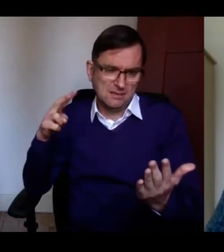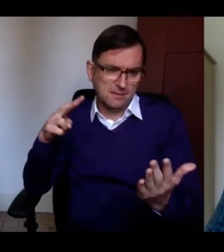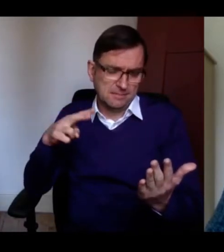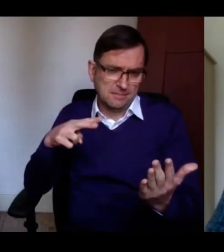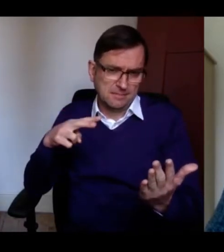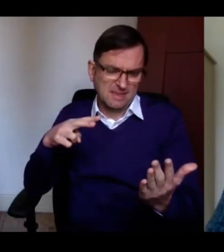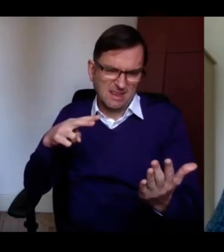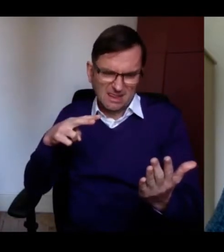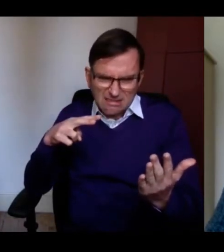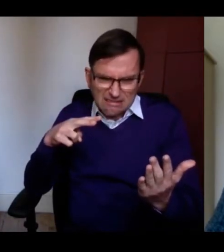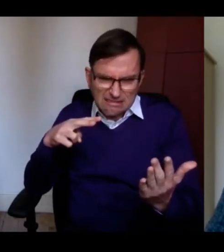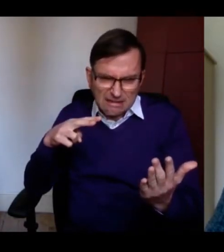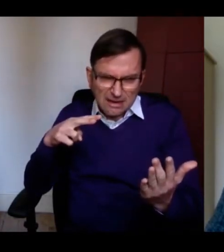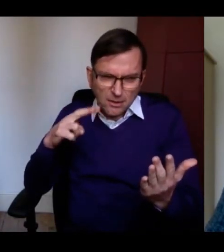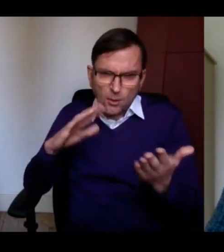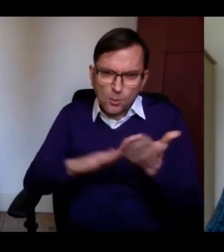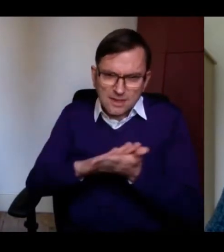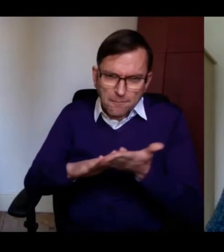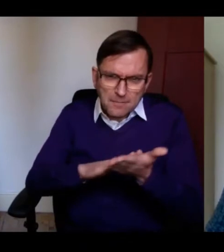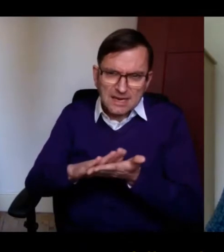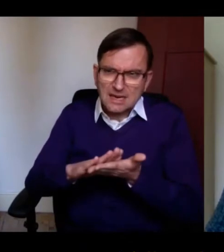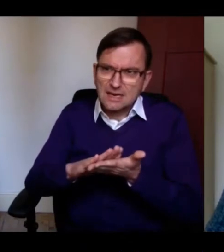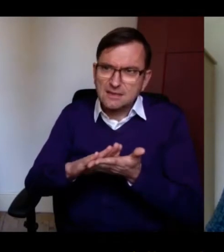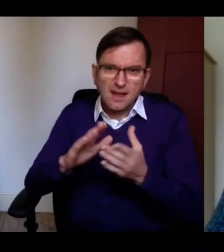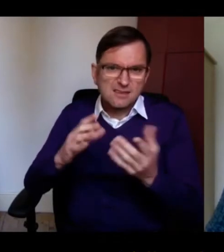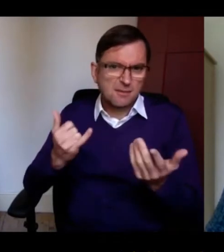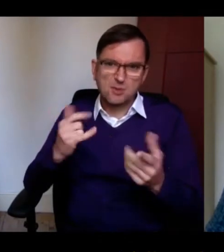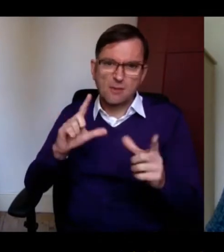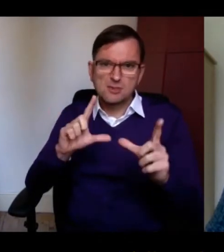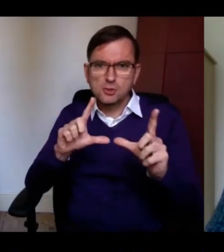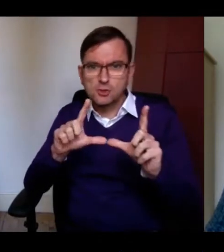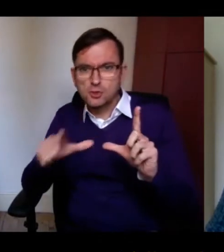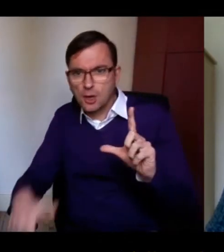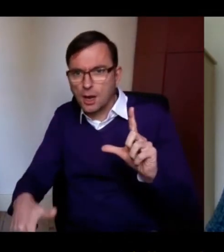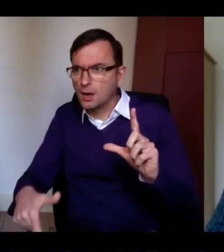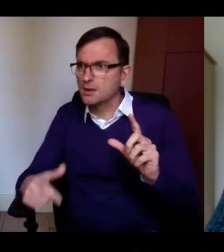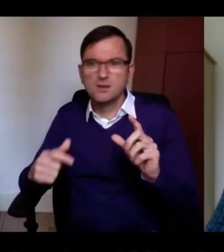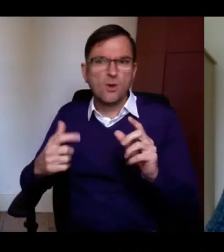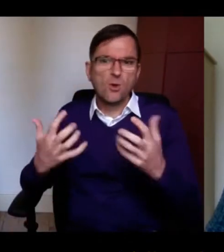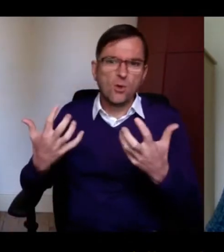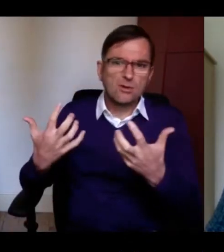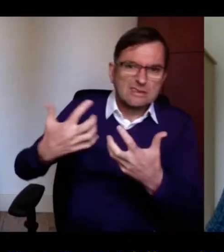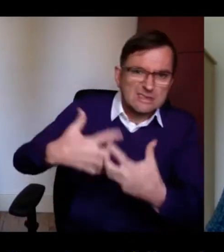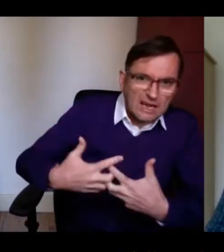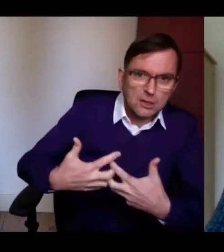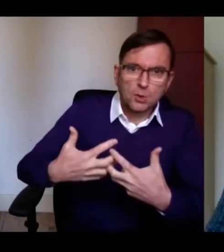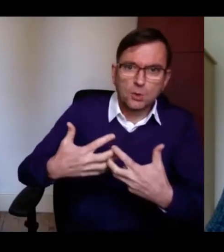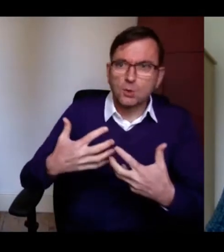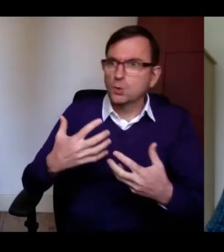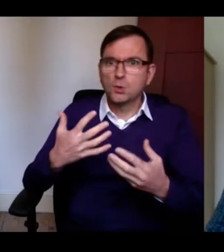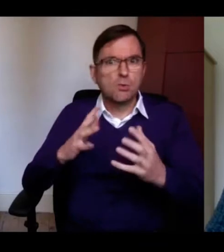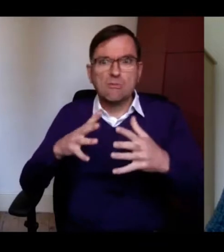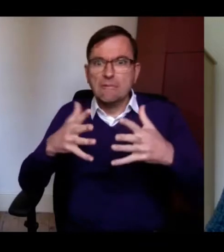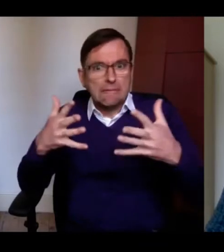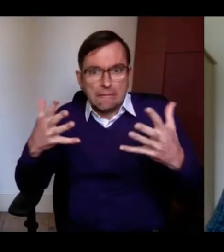when I'm reading it in English, I'm not sure if I fully understand what they're trying to say to me. full of